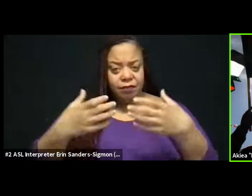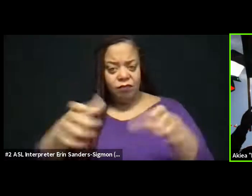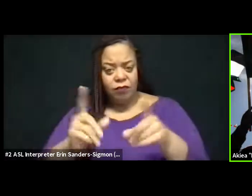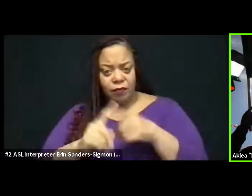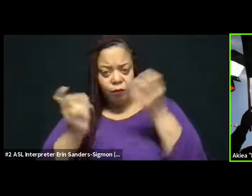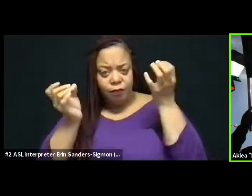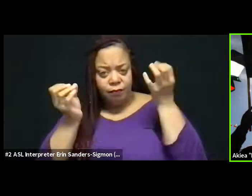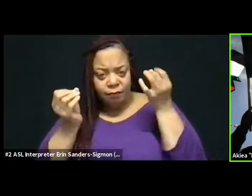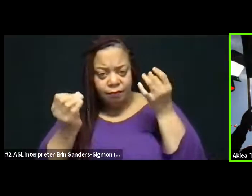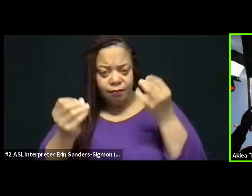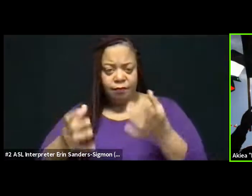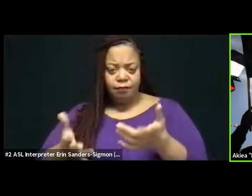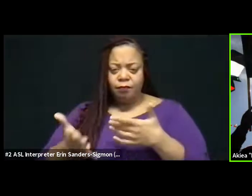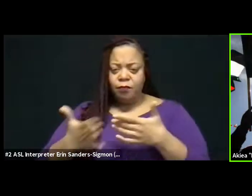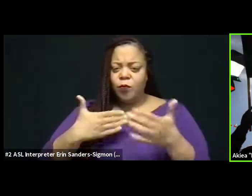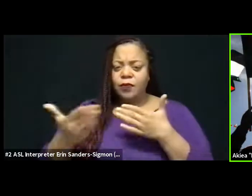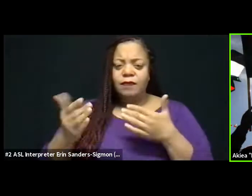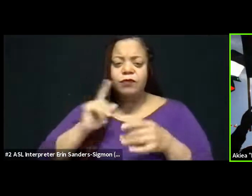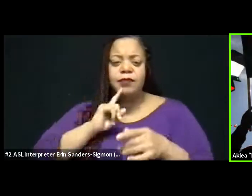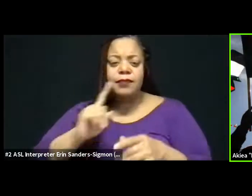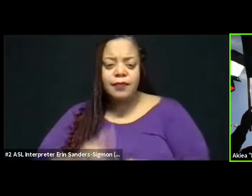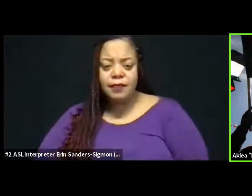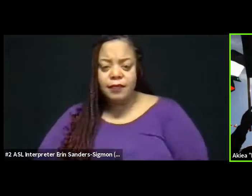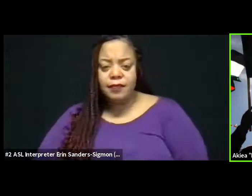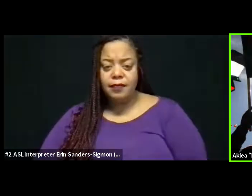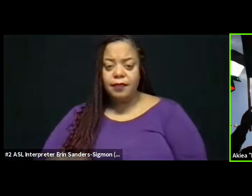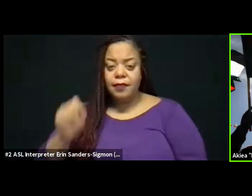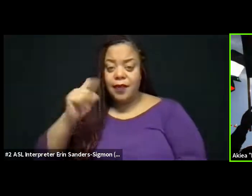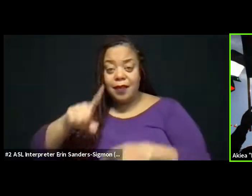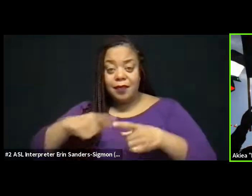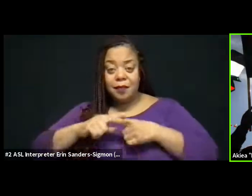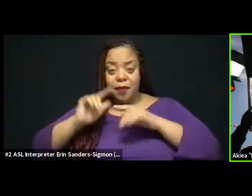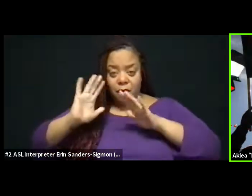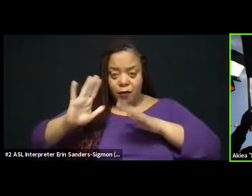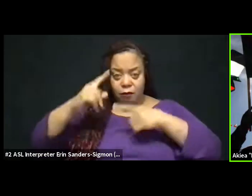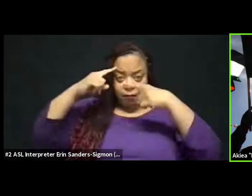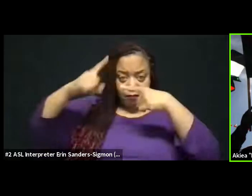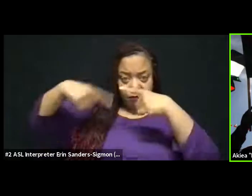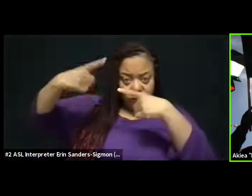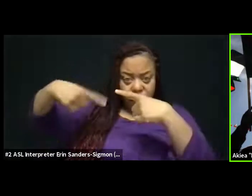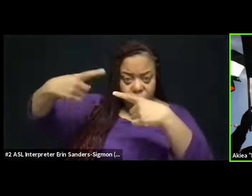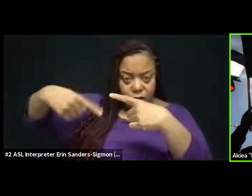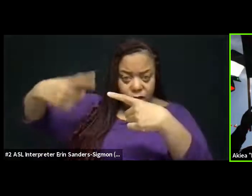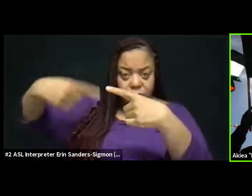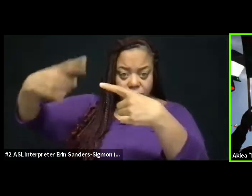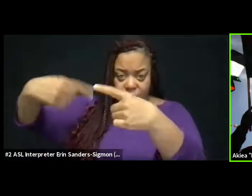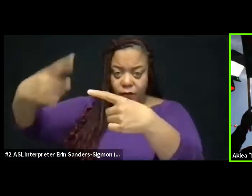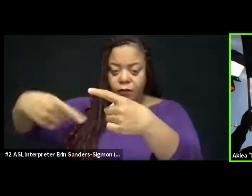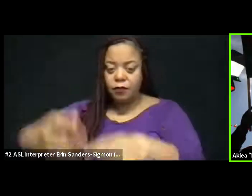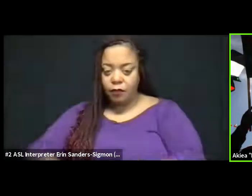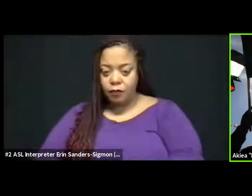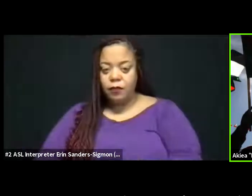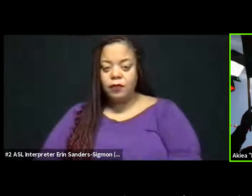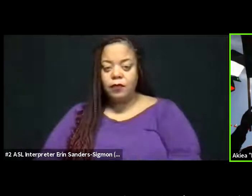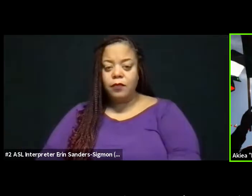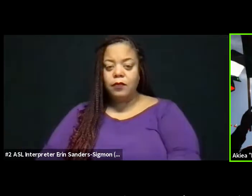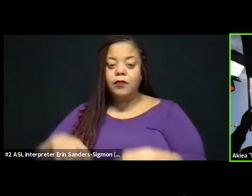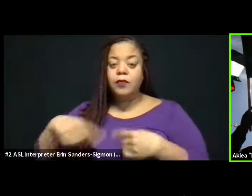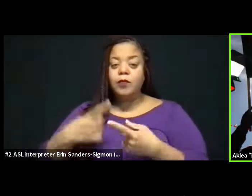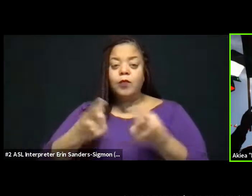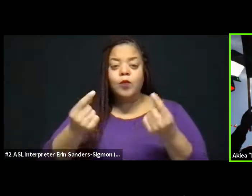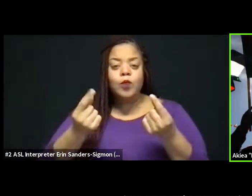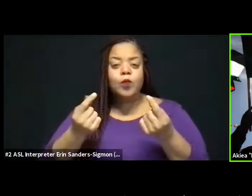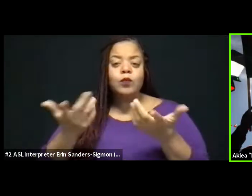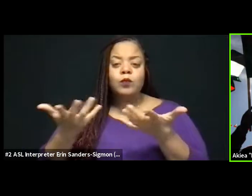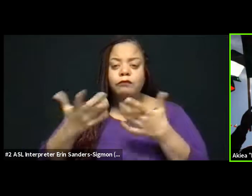about their process, right? Whenever they were, you know, engaged in something that you were doing during the day. But this also